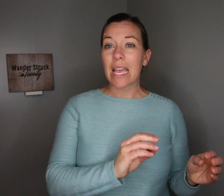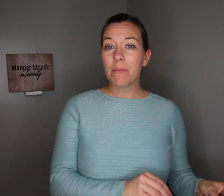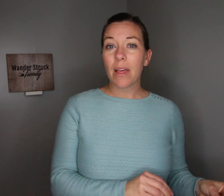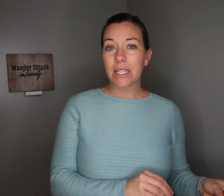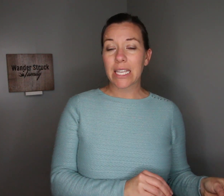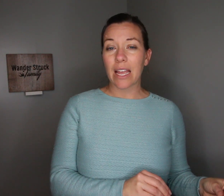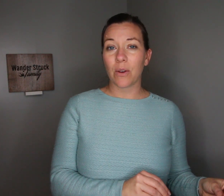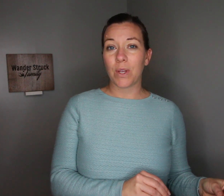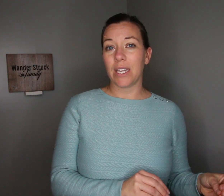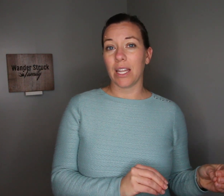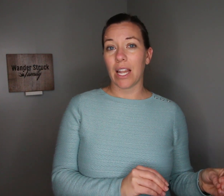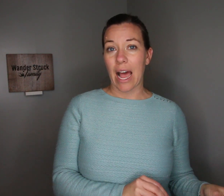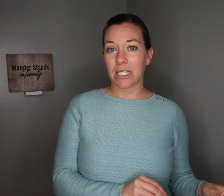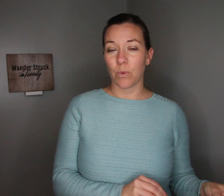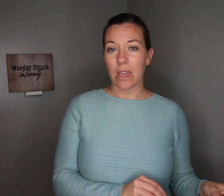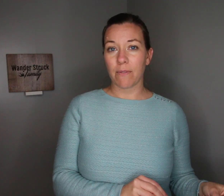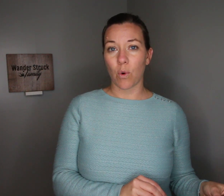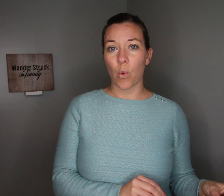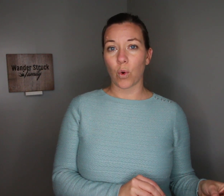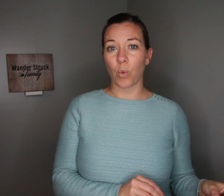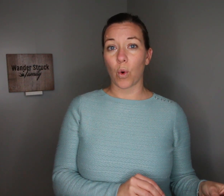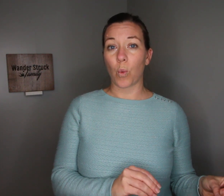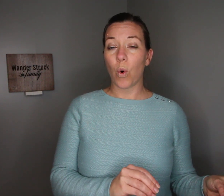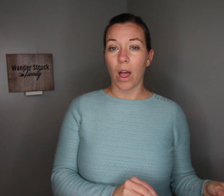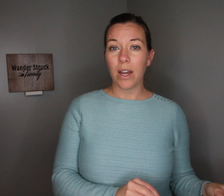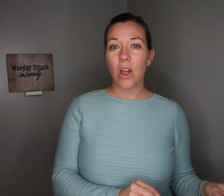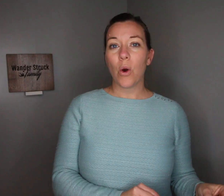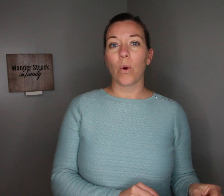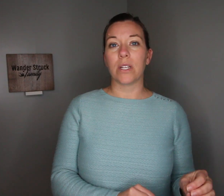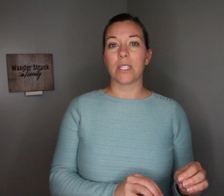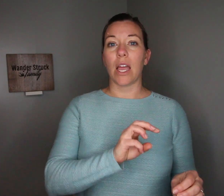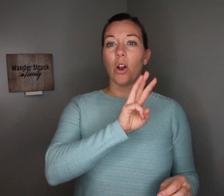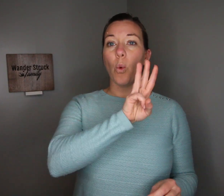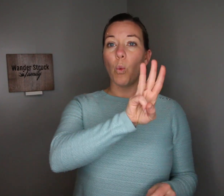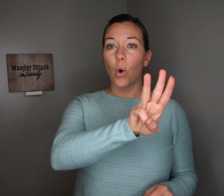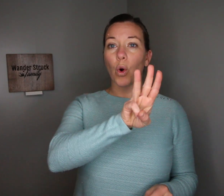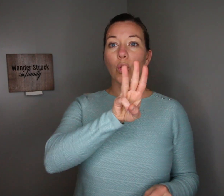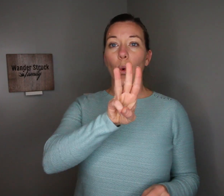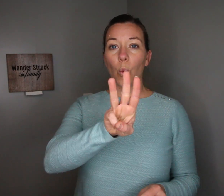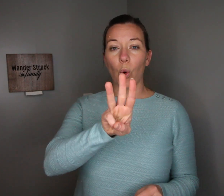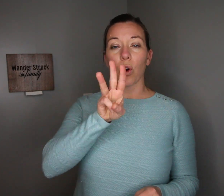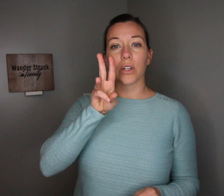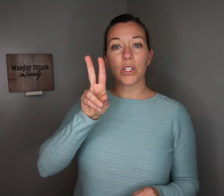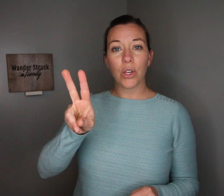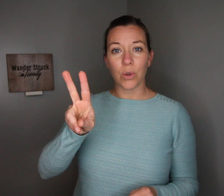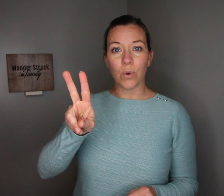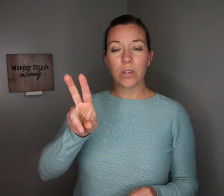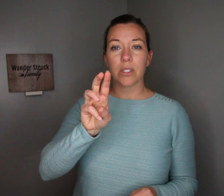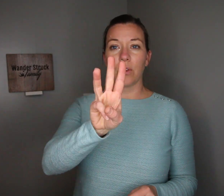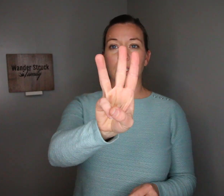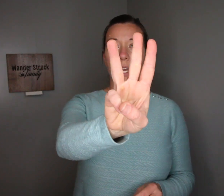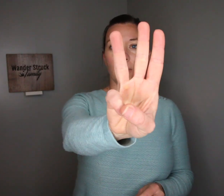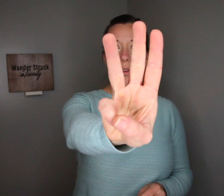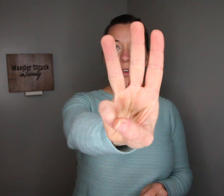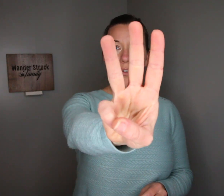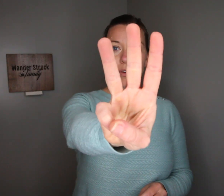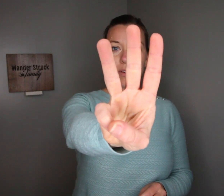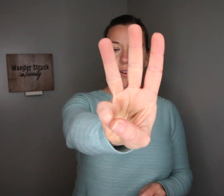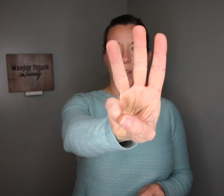same sign that we did last week for World War I, we're going to sign World War II. So W, here we